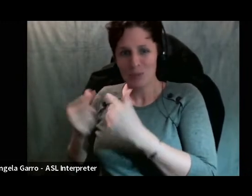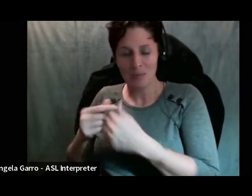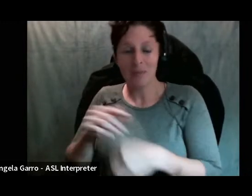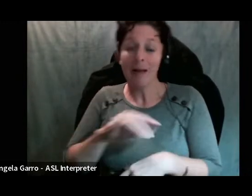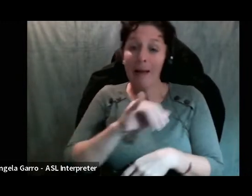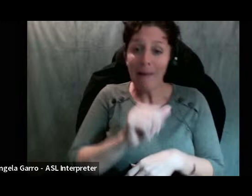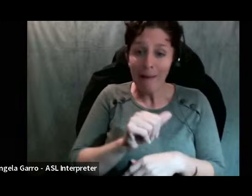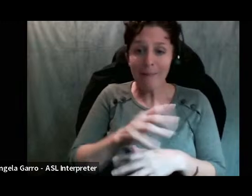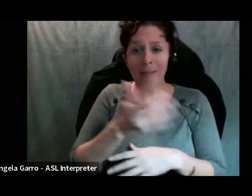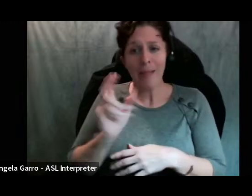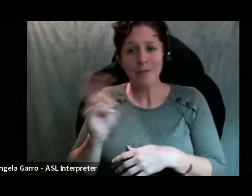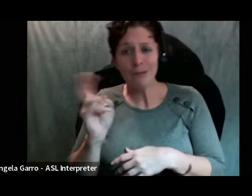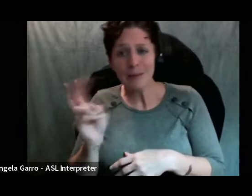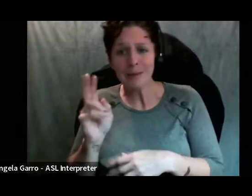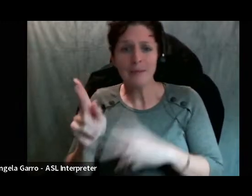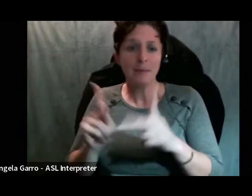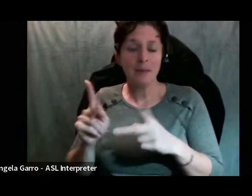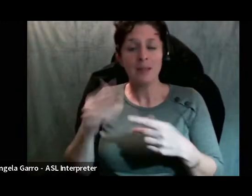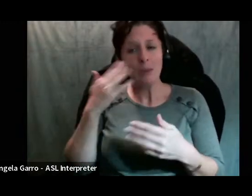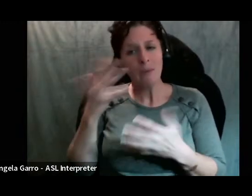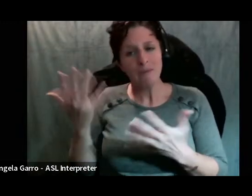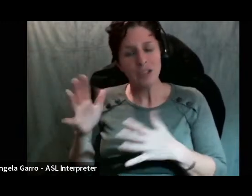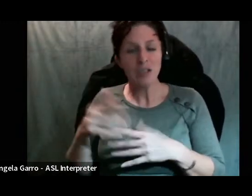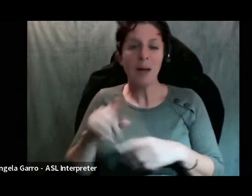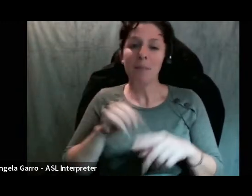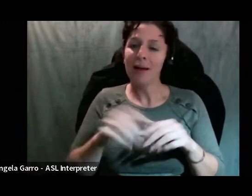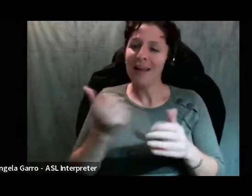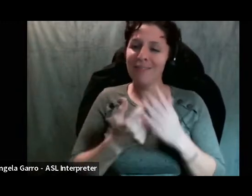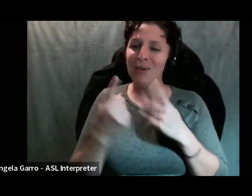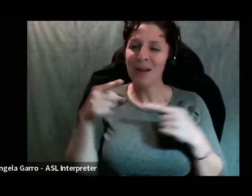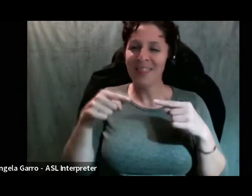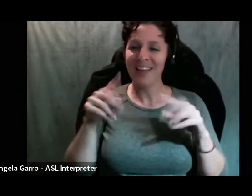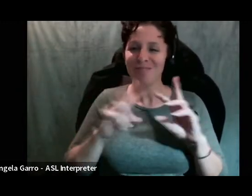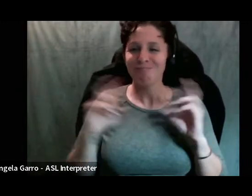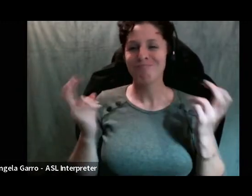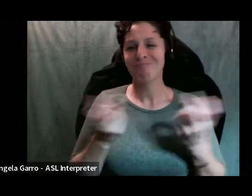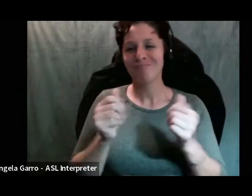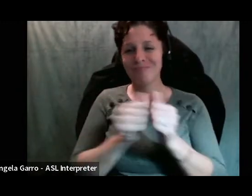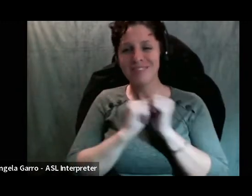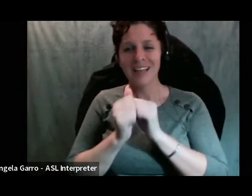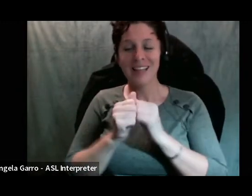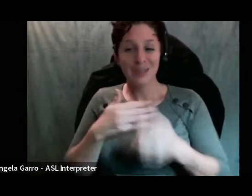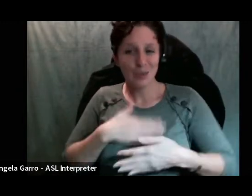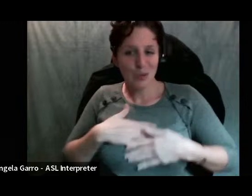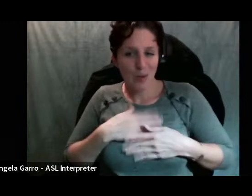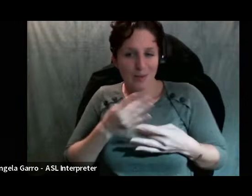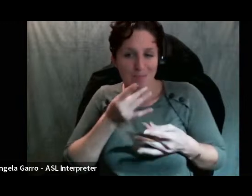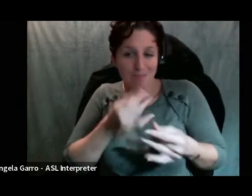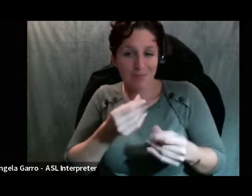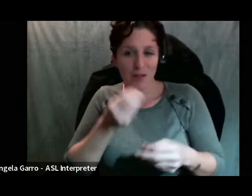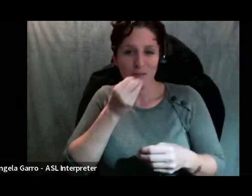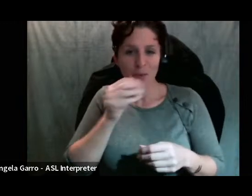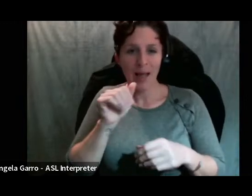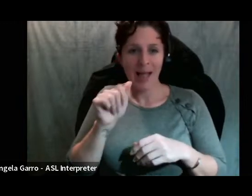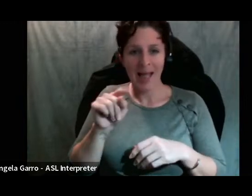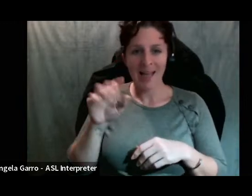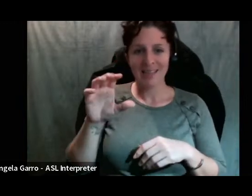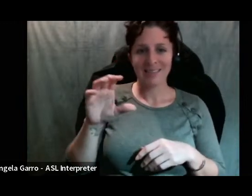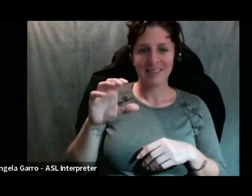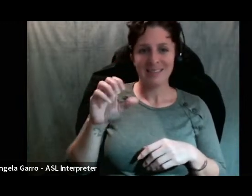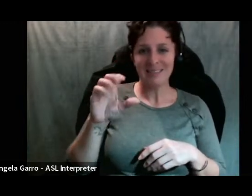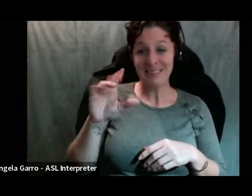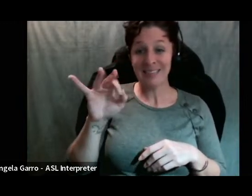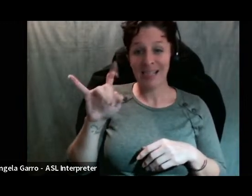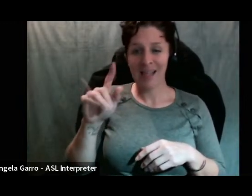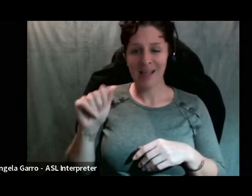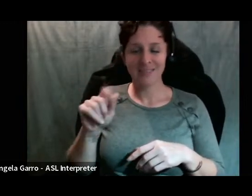of transportation folks already, but it was everyone there sitting together, enjoying some yummy food at Celia's, which is never